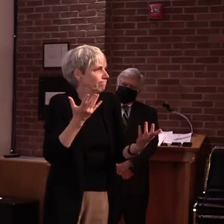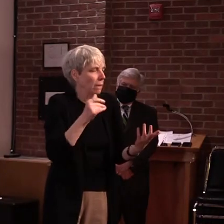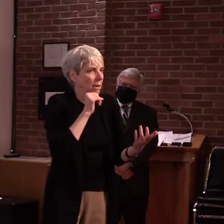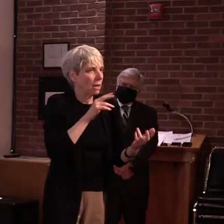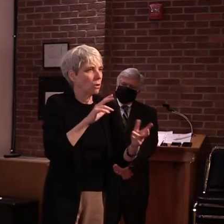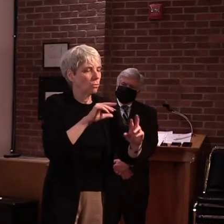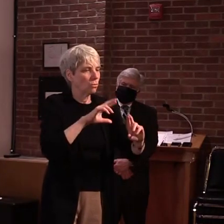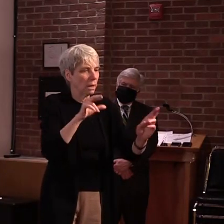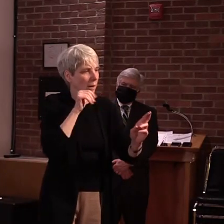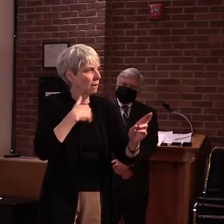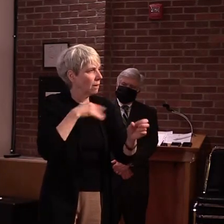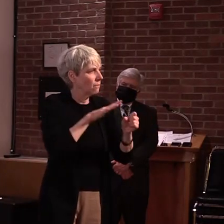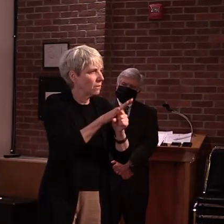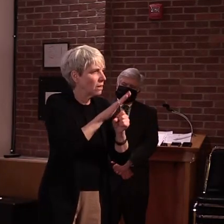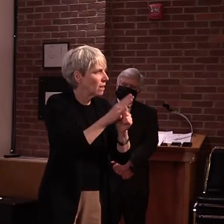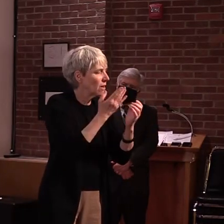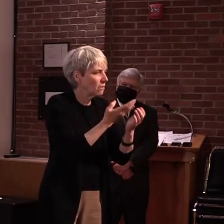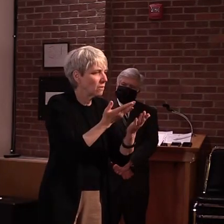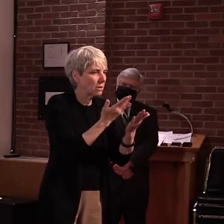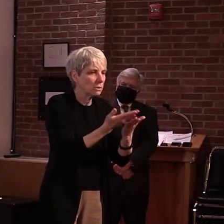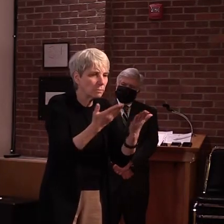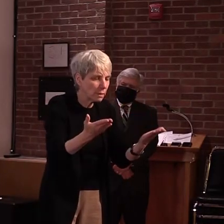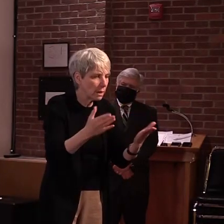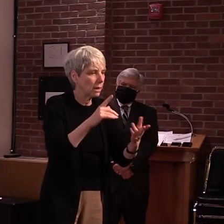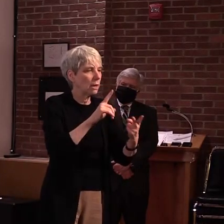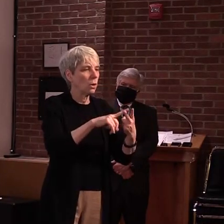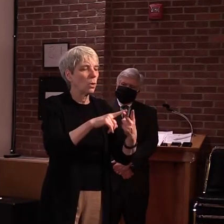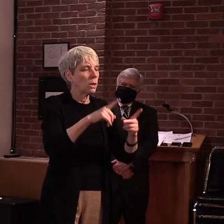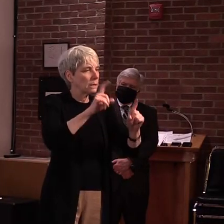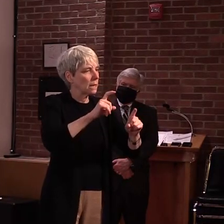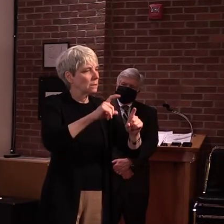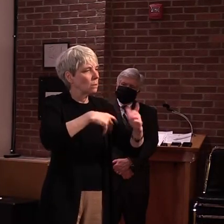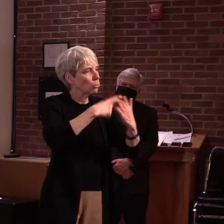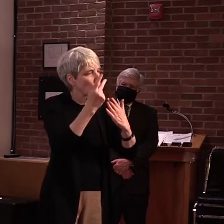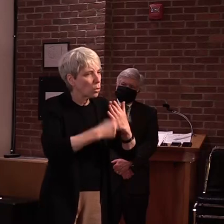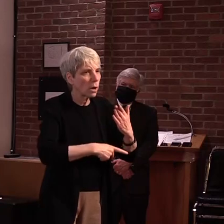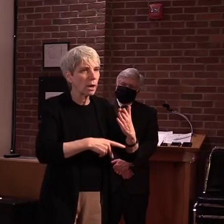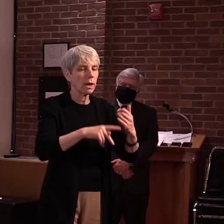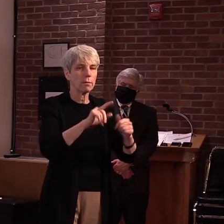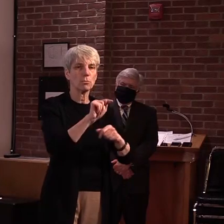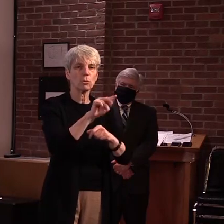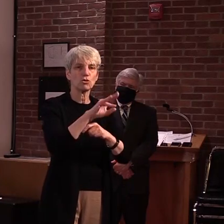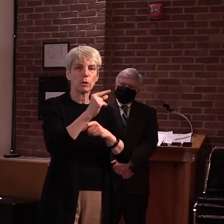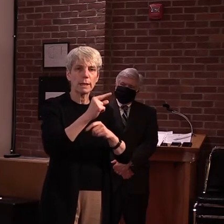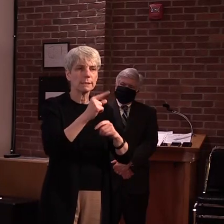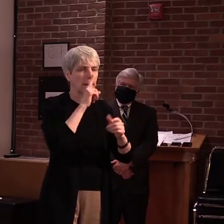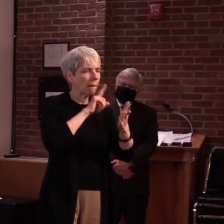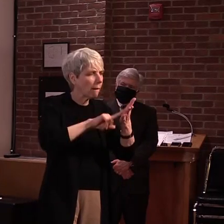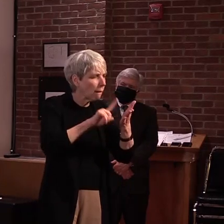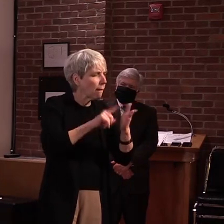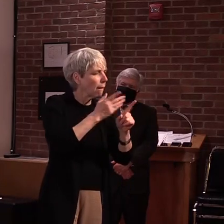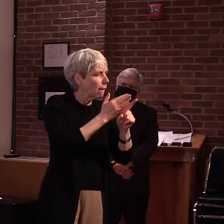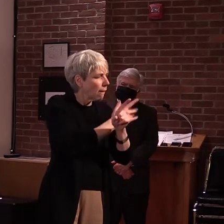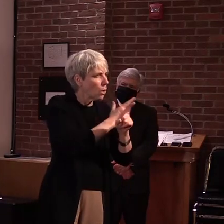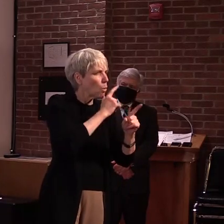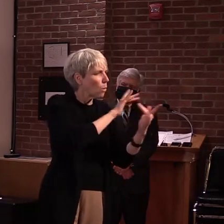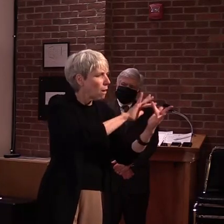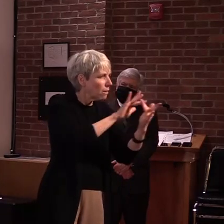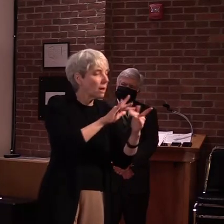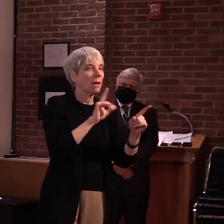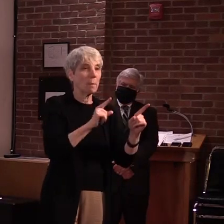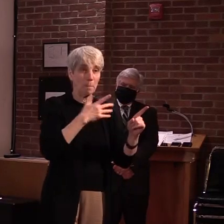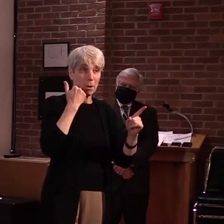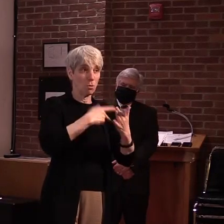to put in place a better testing and tracing program, we would have been better off, but we didn't have